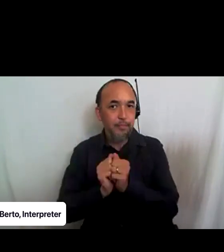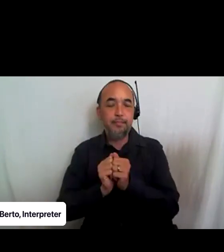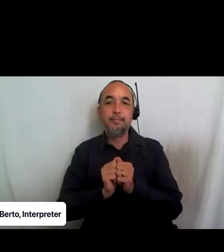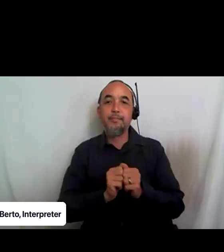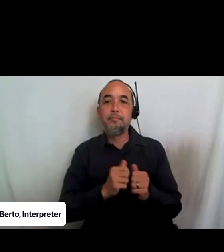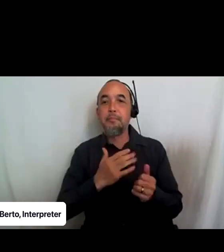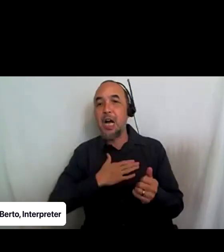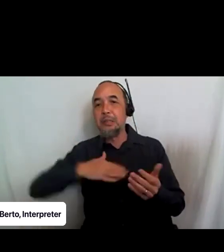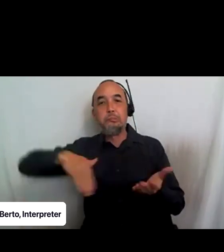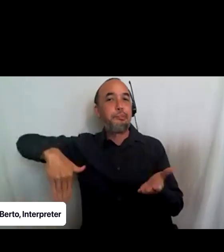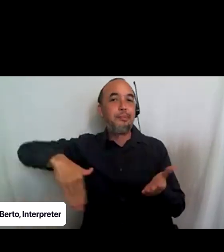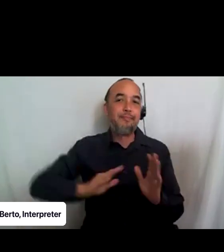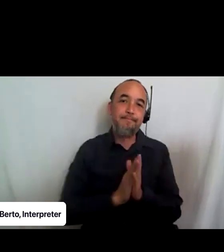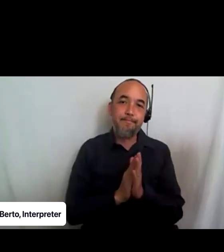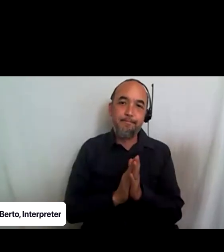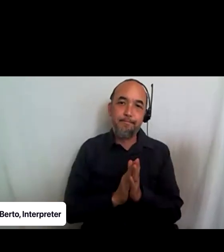boiling yet.